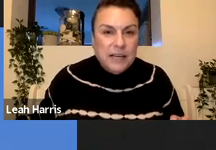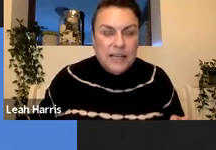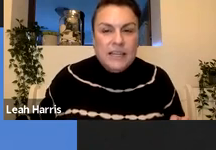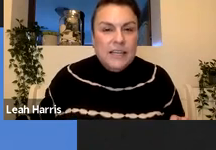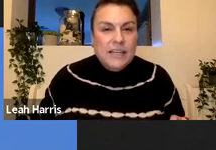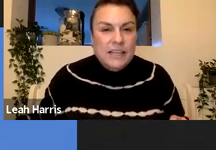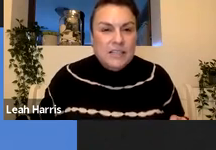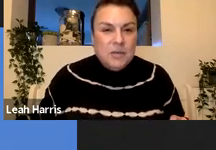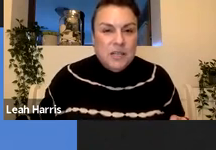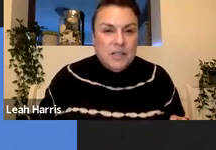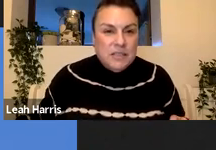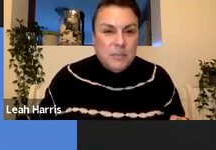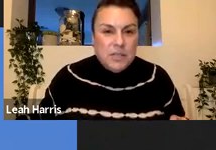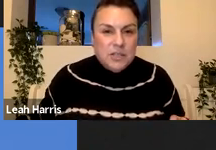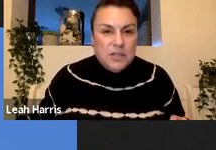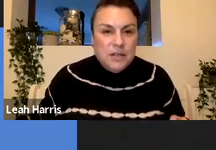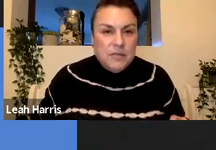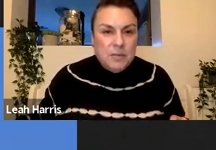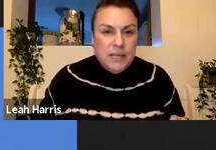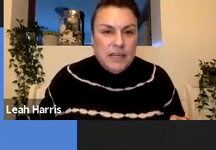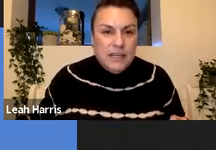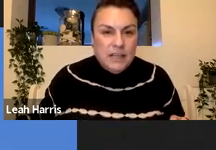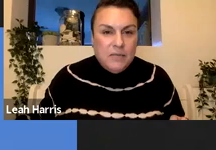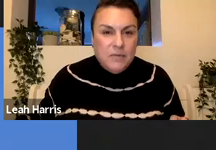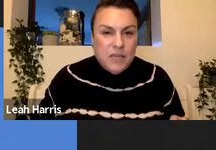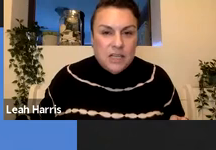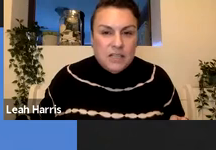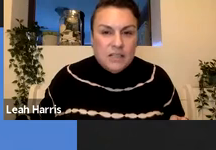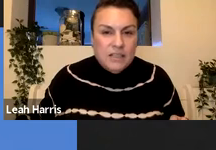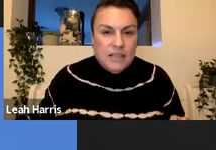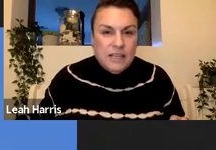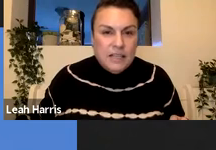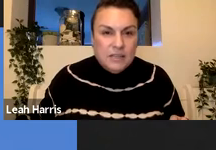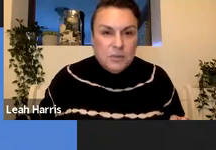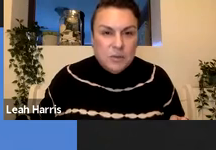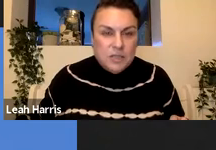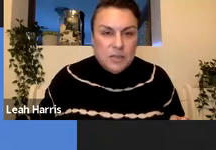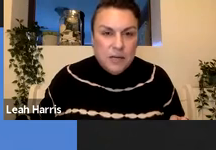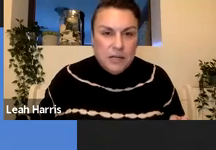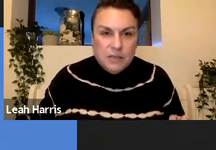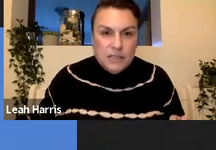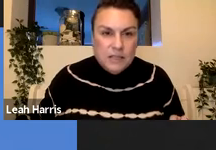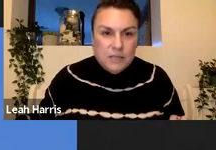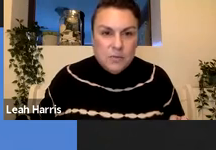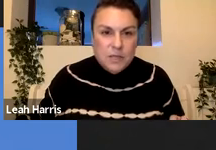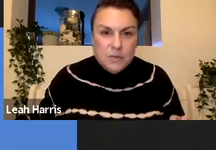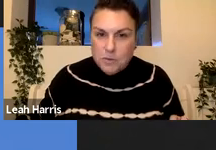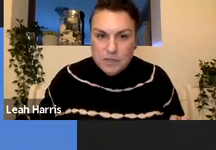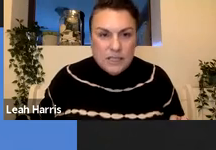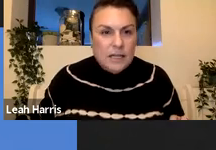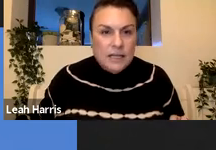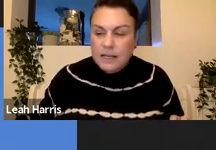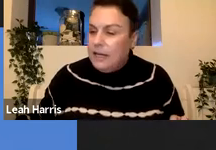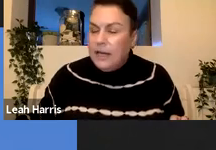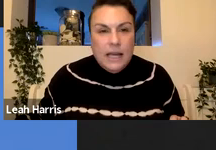we fly it and so here's a picture of a plane on fire heading towards the ground with those